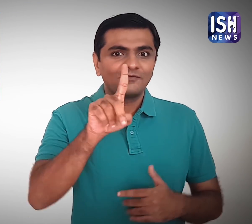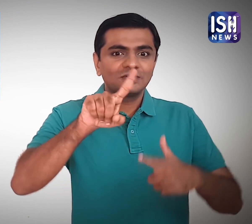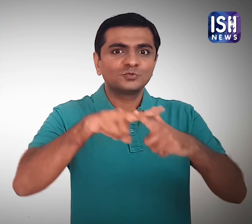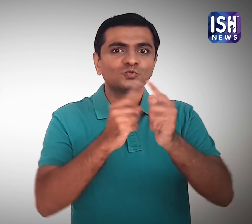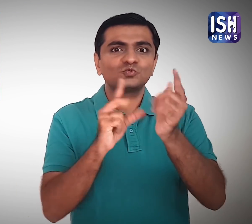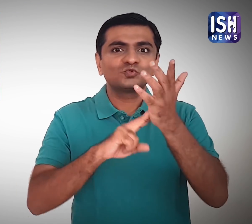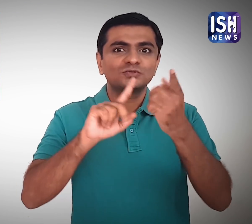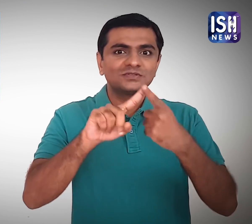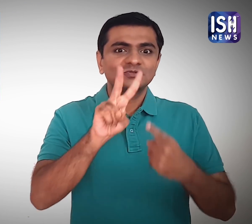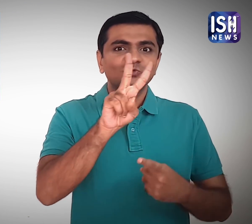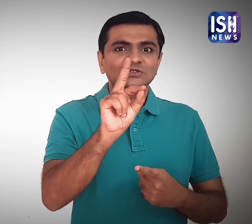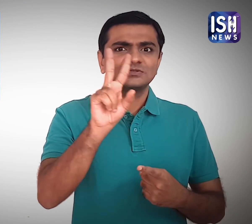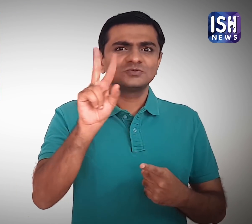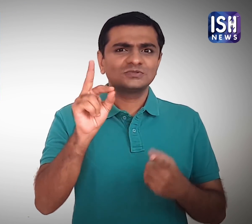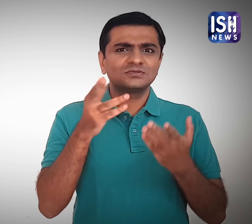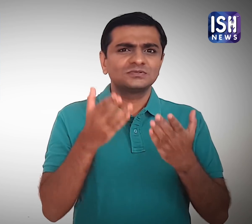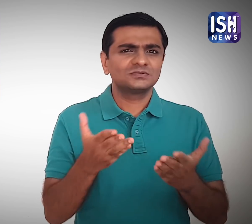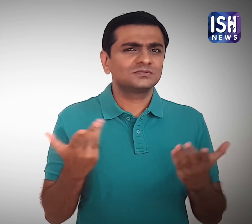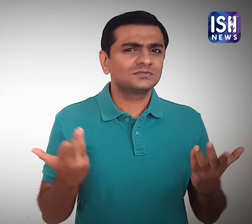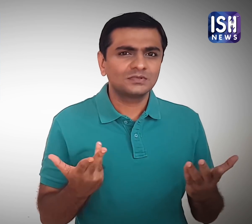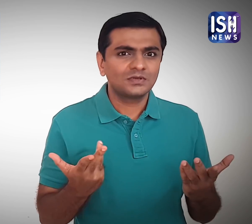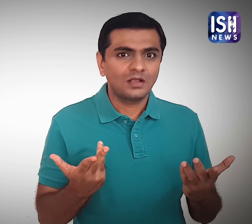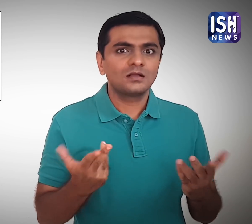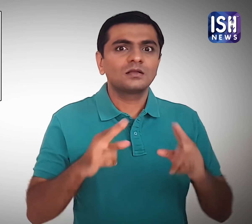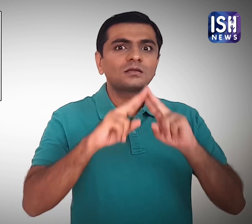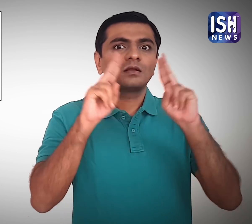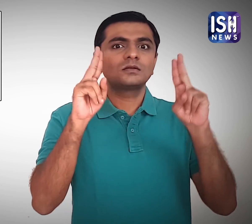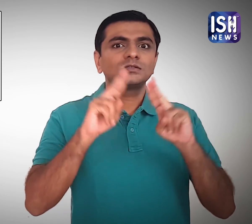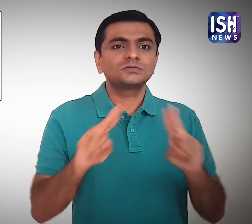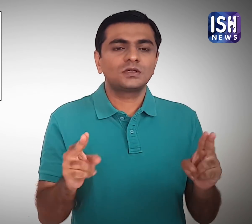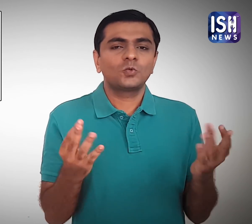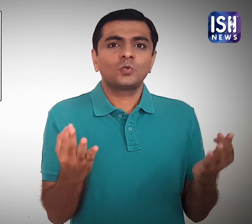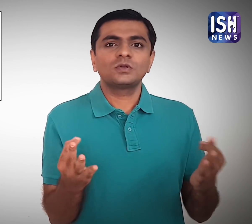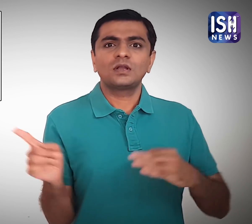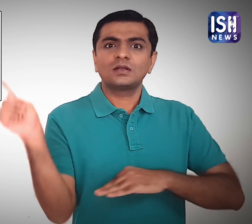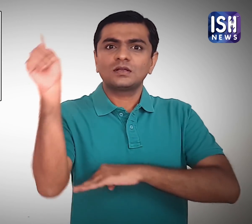Tomorrow, 21st June, is International Yoga Day.